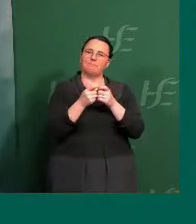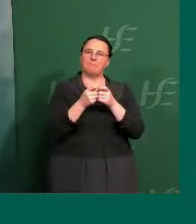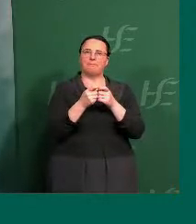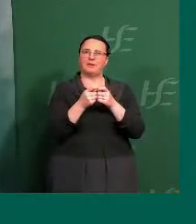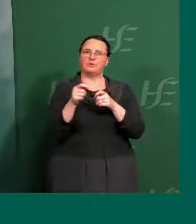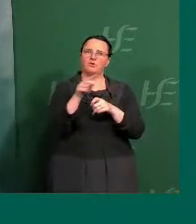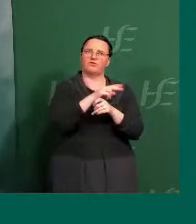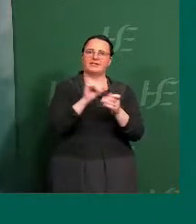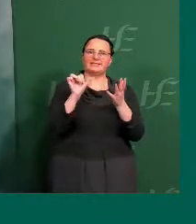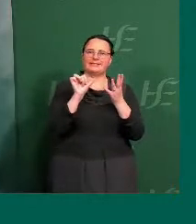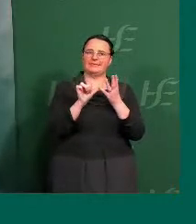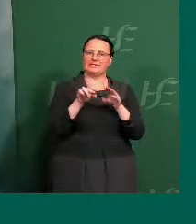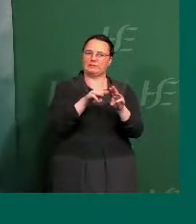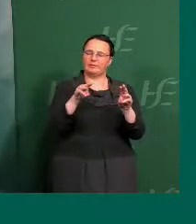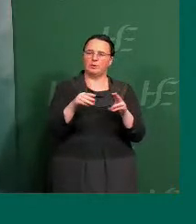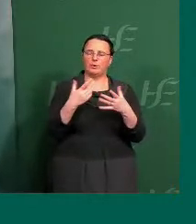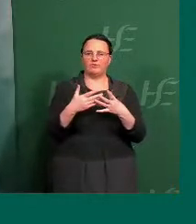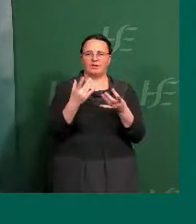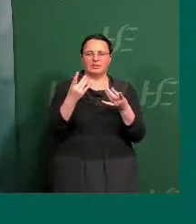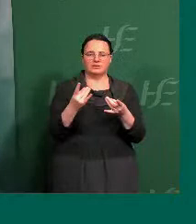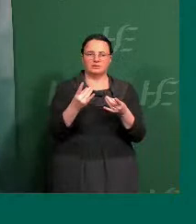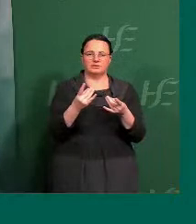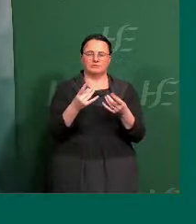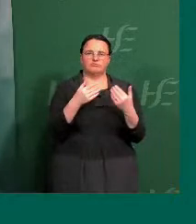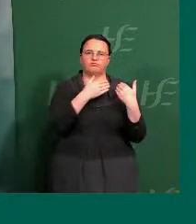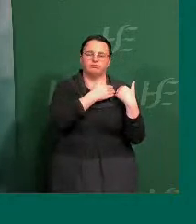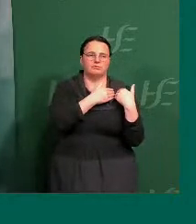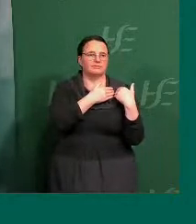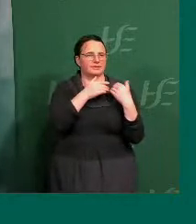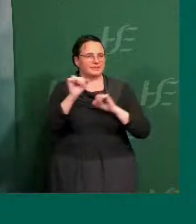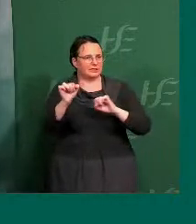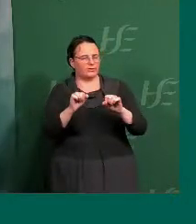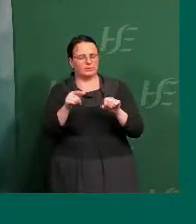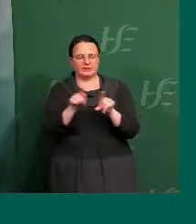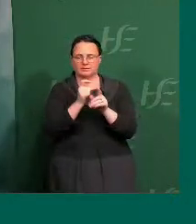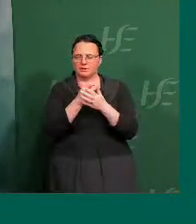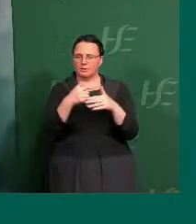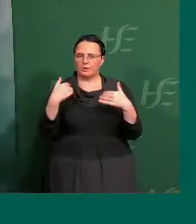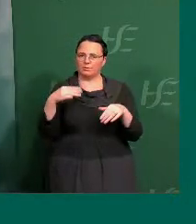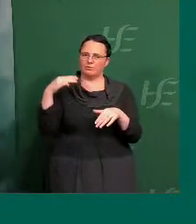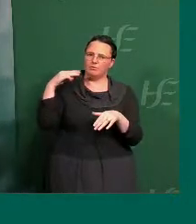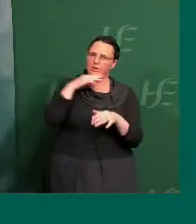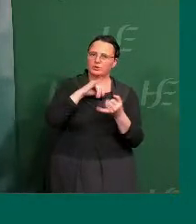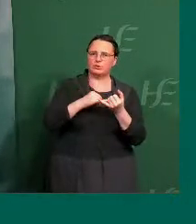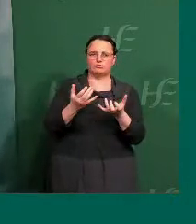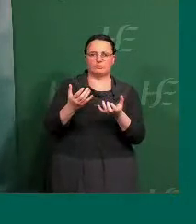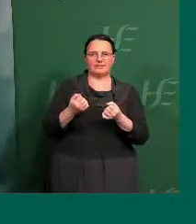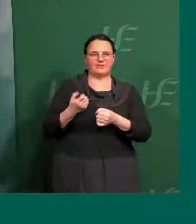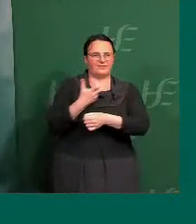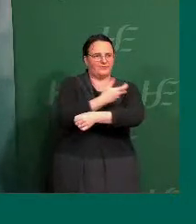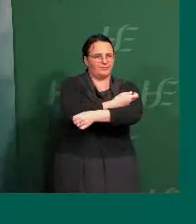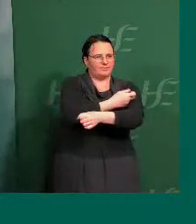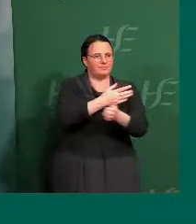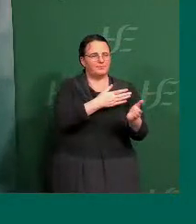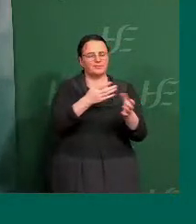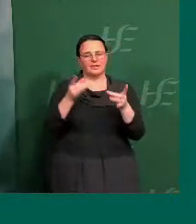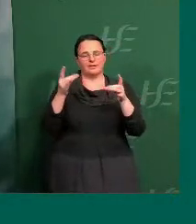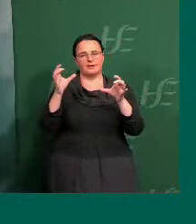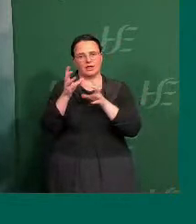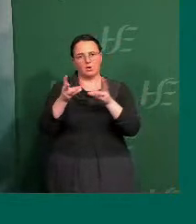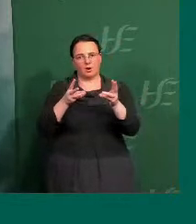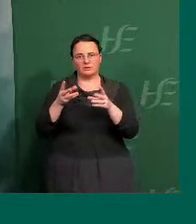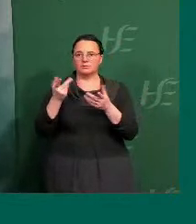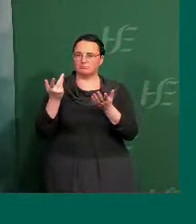do 6 people. So it's a very resource-intensive service, but a very important service for those who get it. Healthcare workers, again, substantially